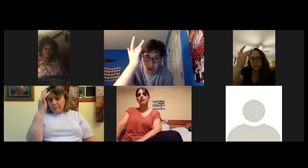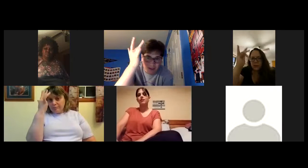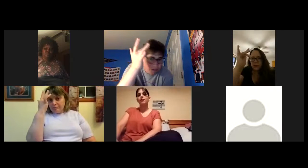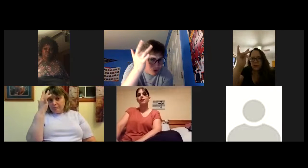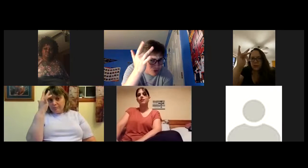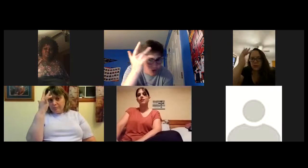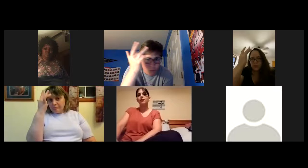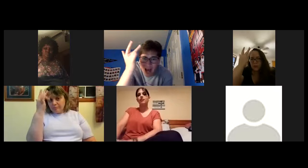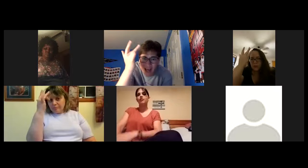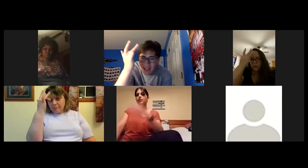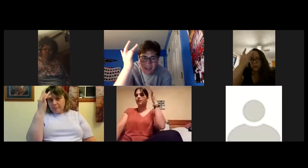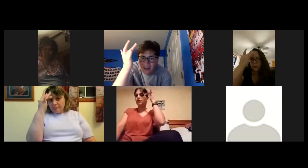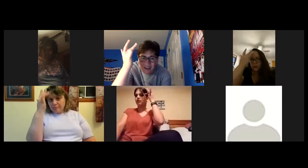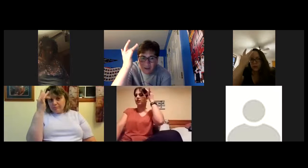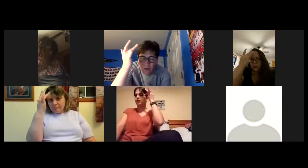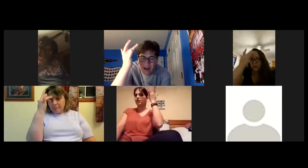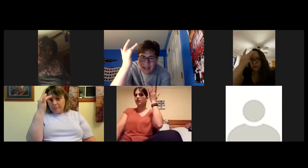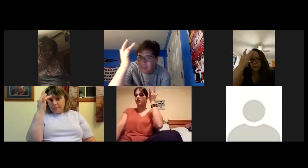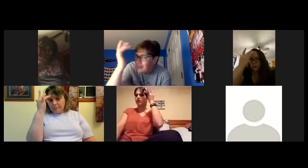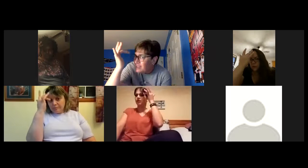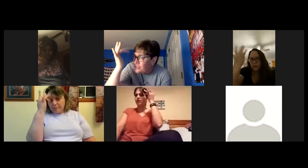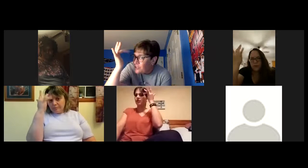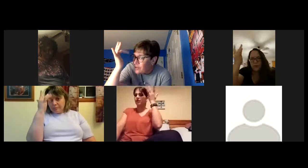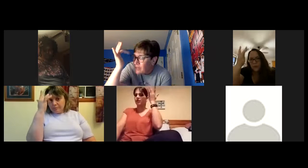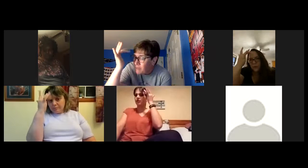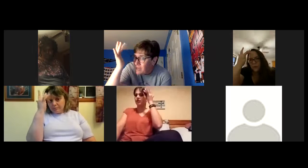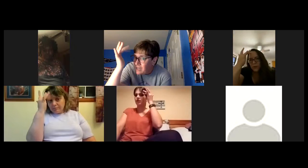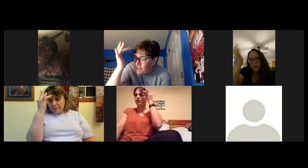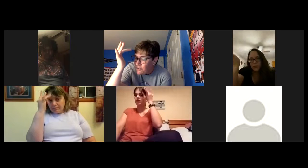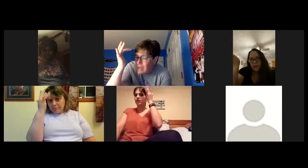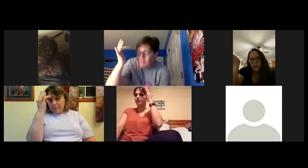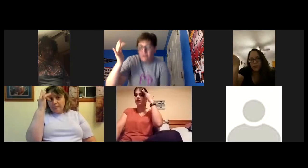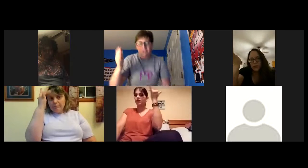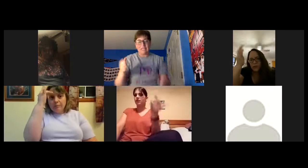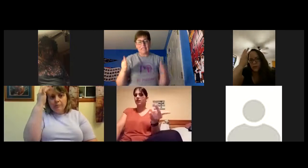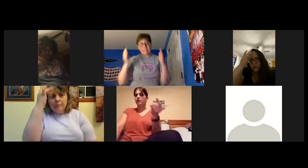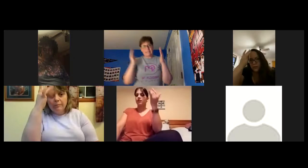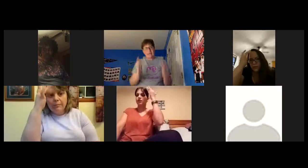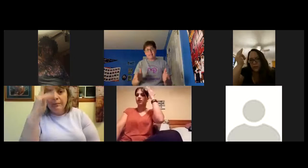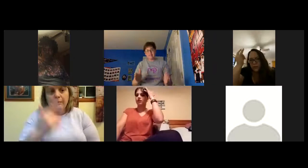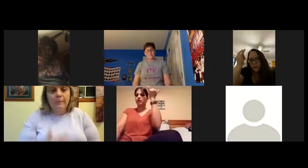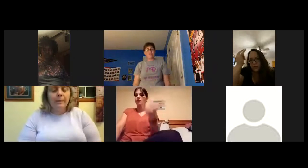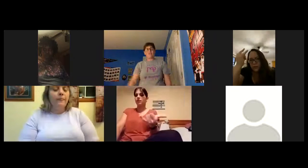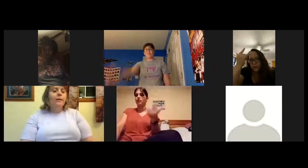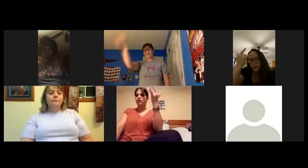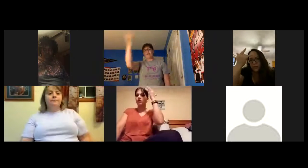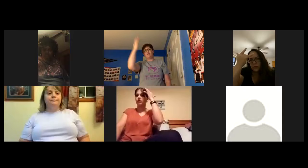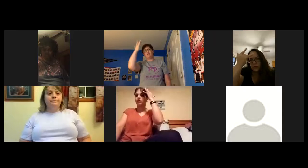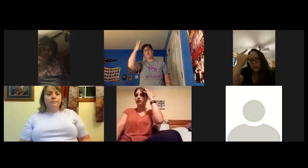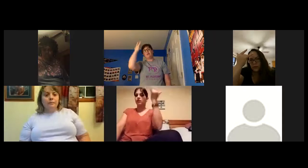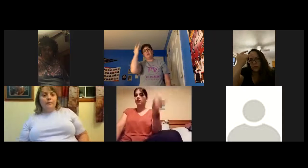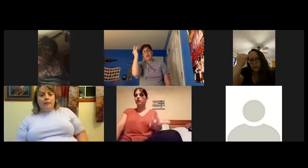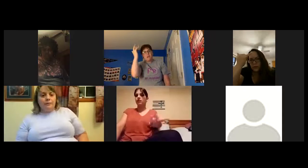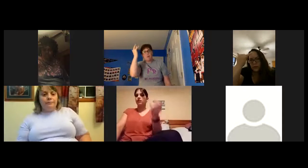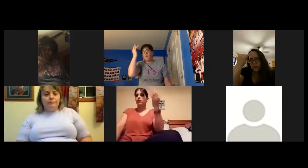and you have it up here, and you're going, why? So it can be either that person that's standing there in front of you that just